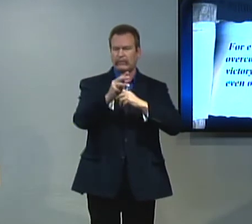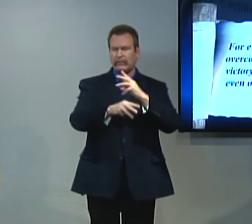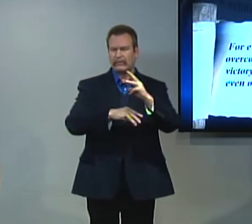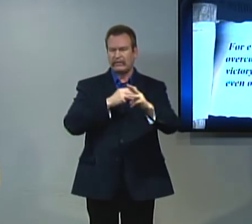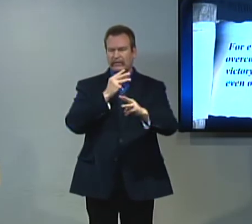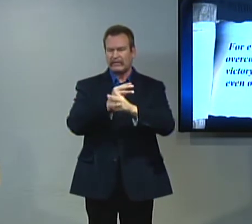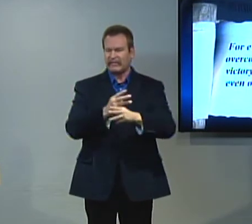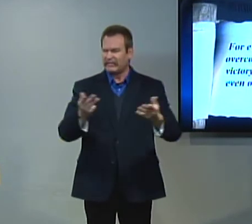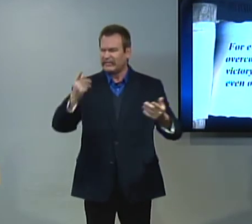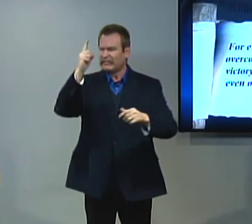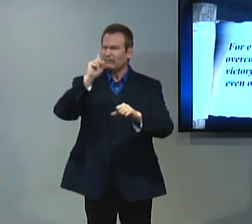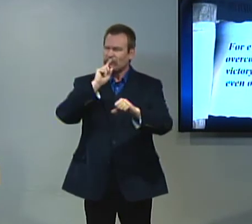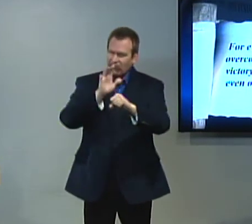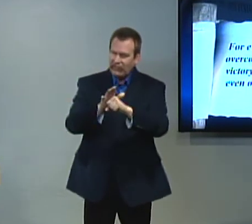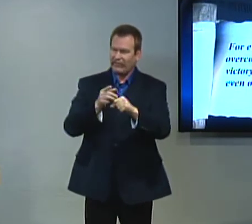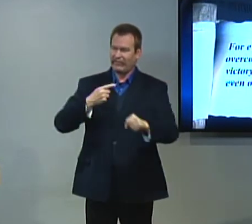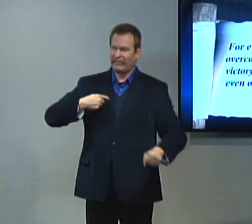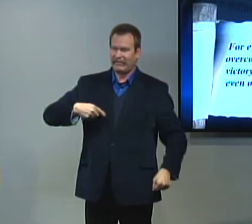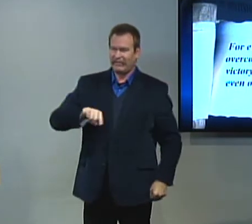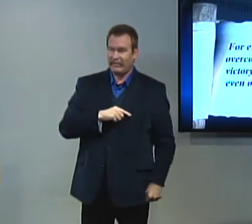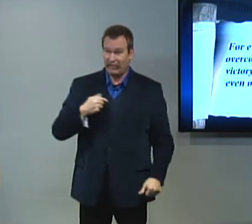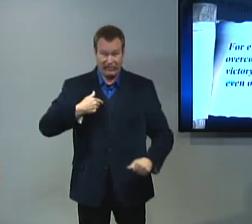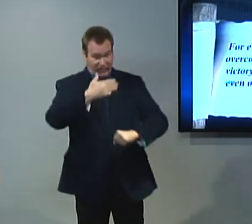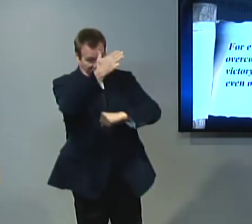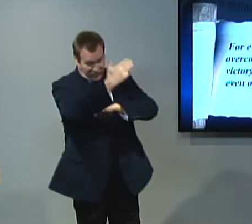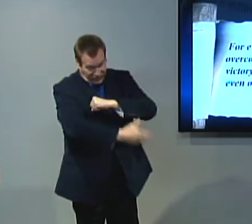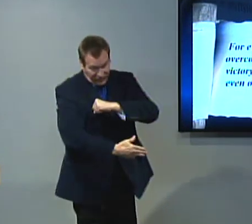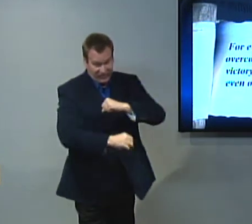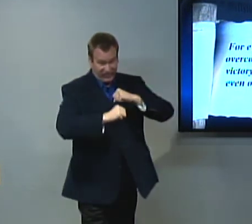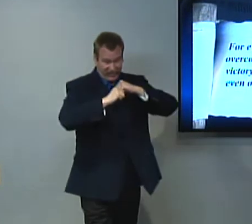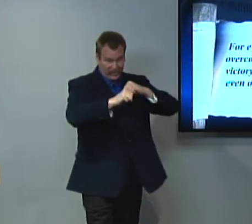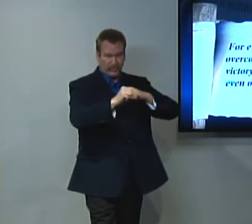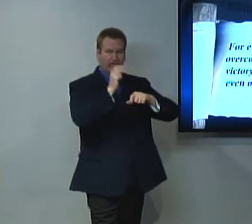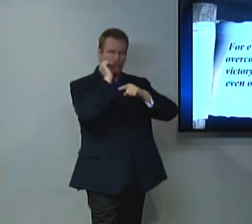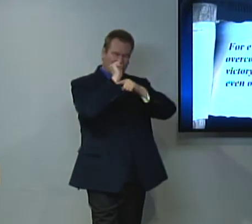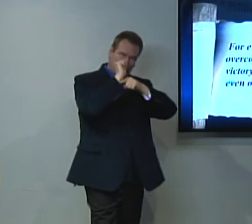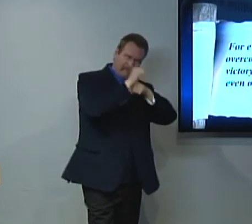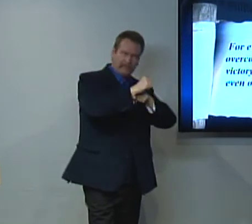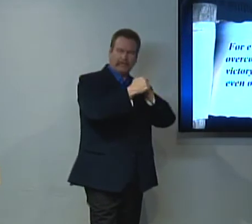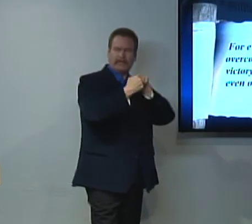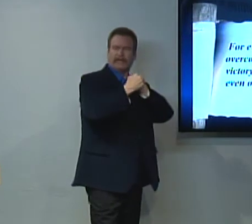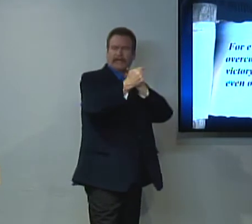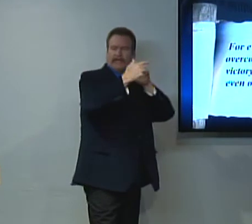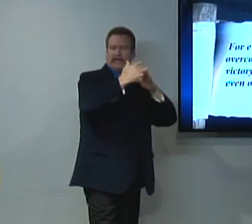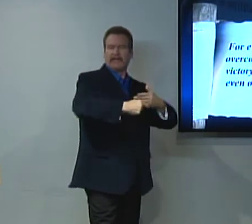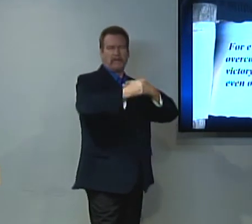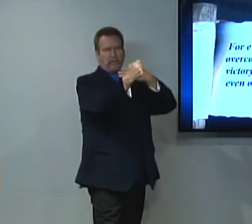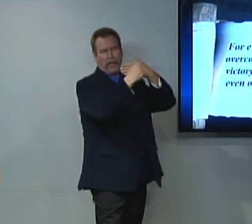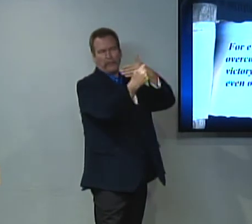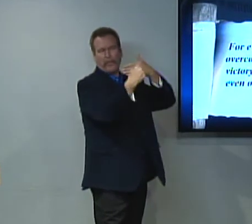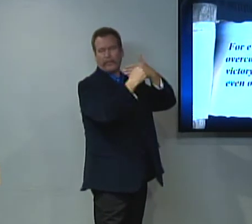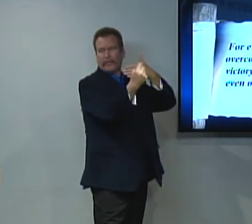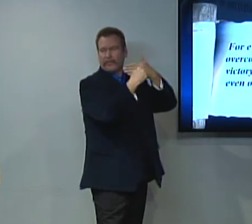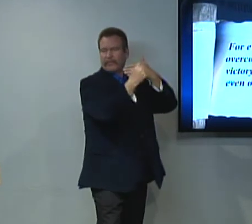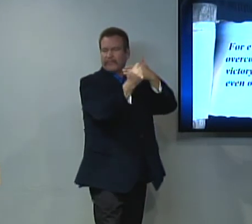Faith overcomes the world. That's a promise to us. As we stand with the shield of faith, we will defeat our